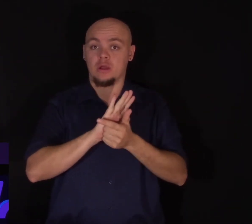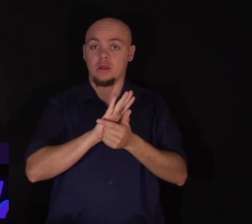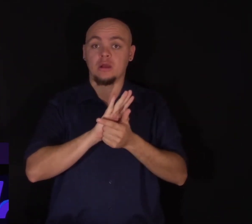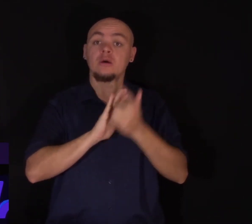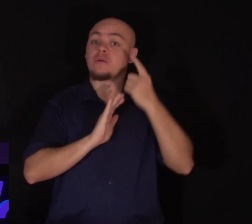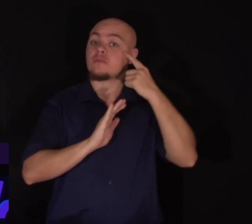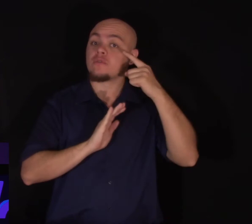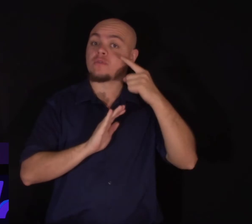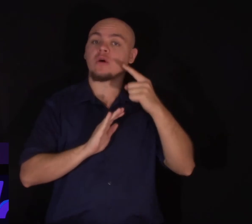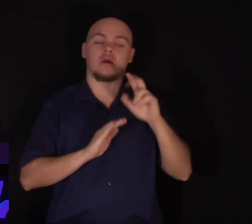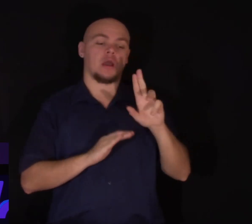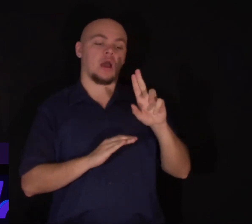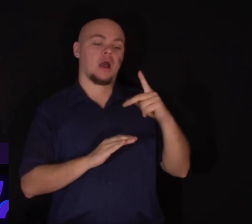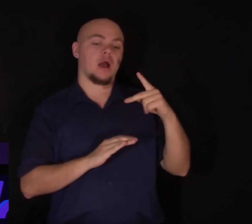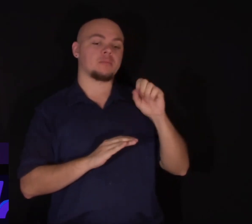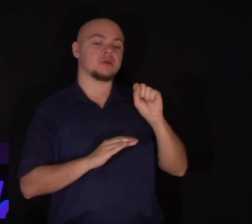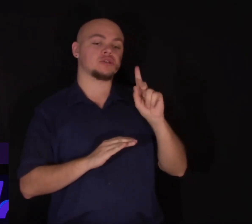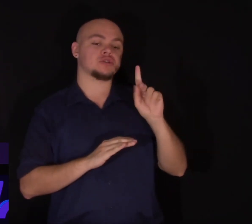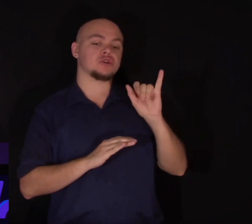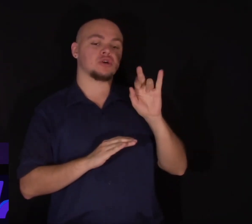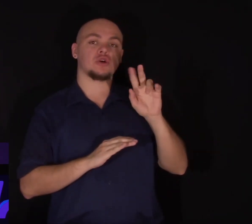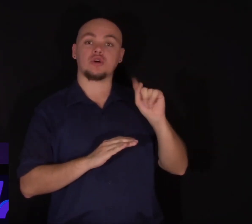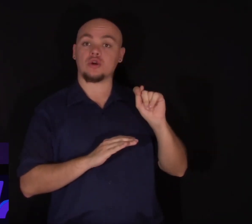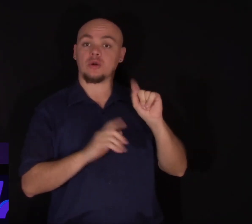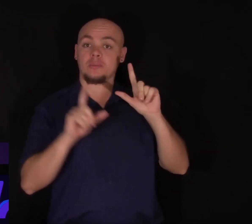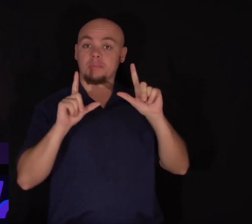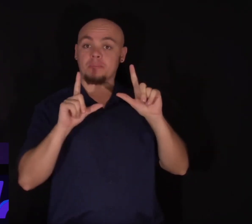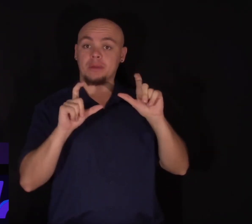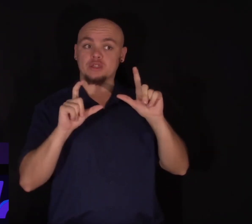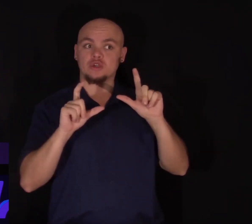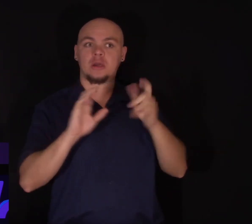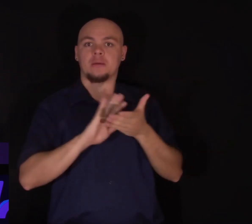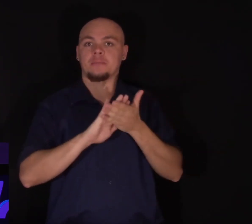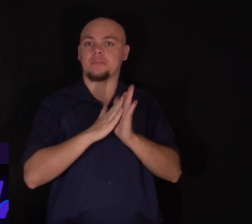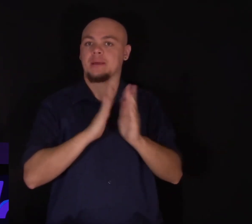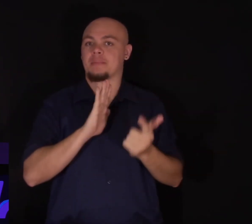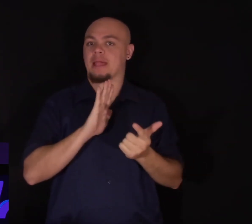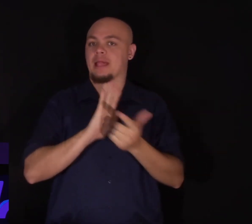illegal. Thank you.